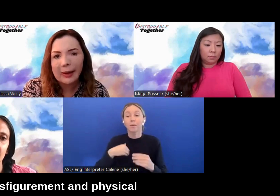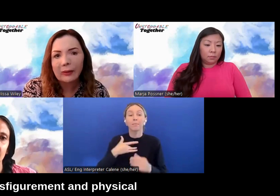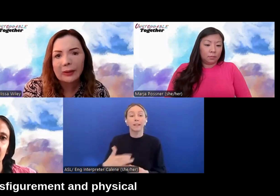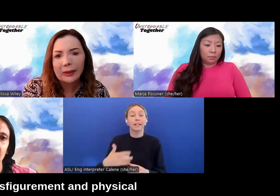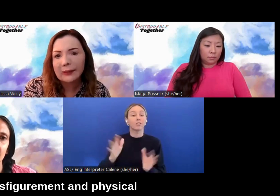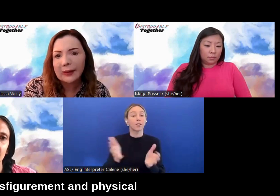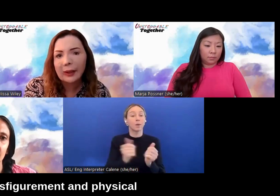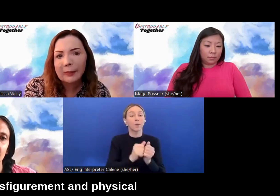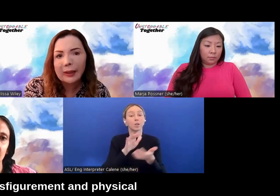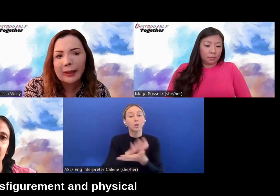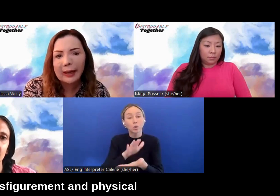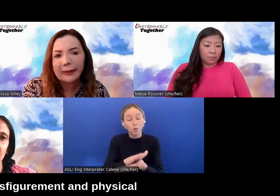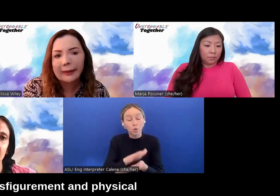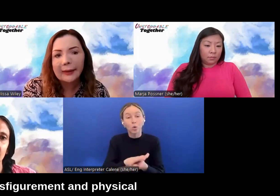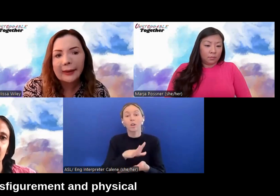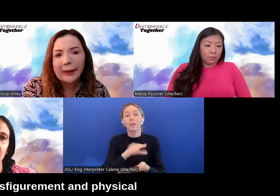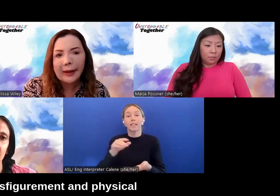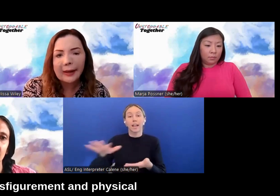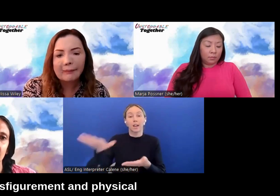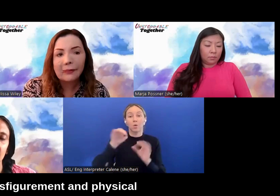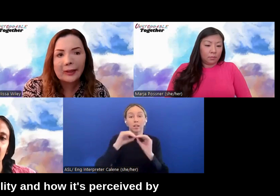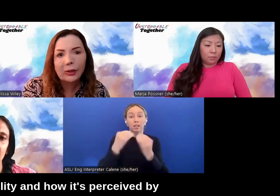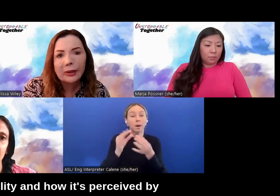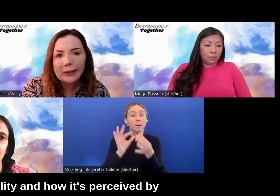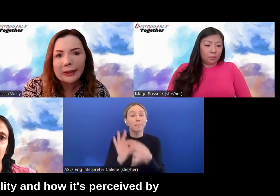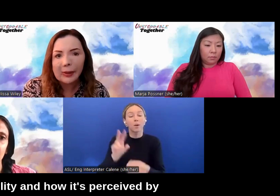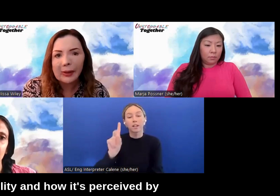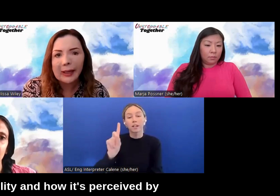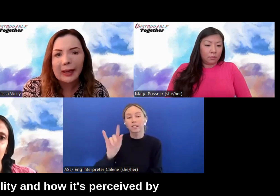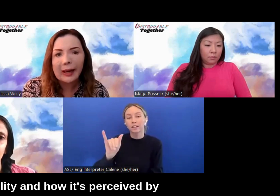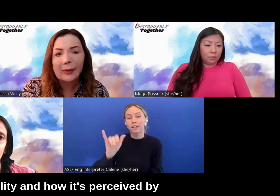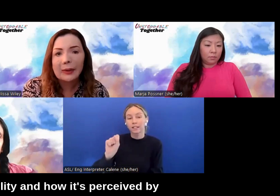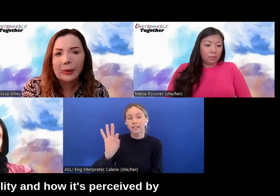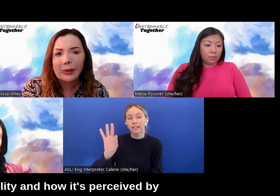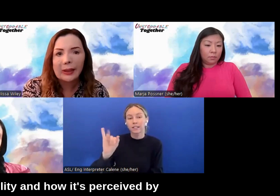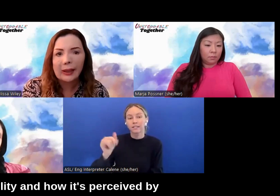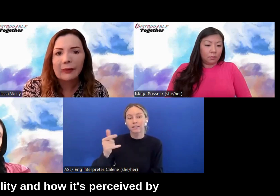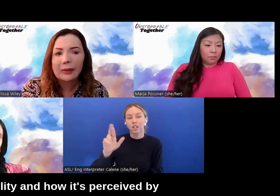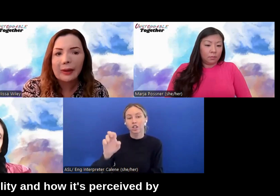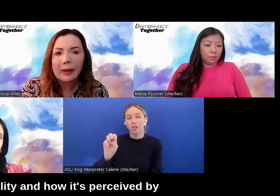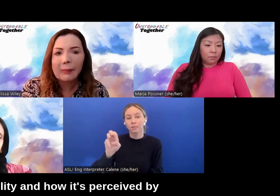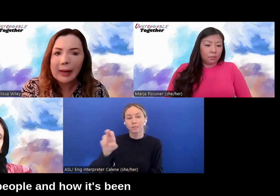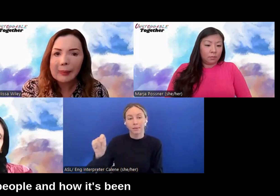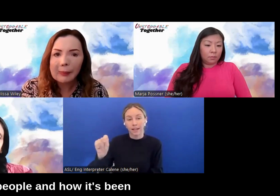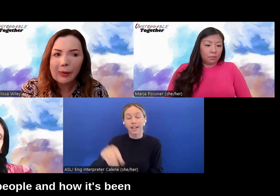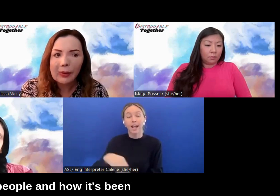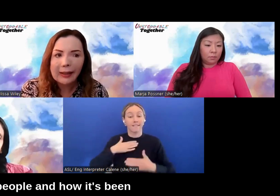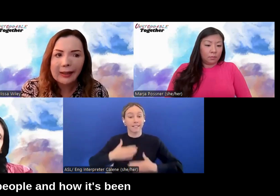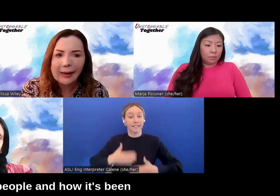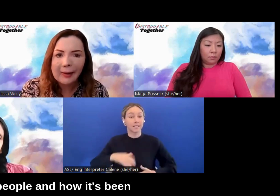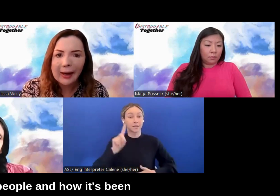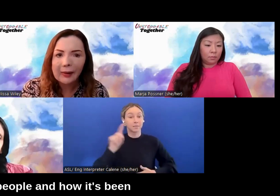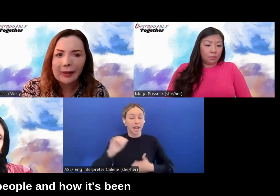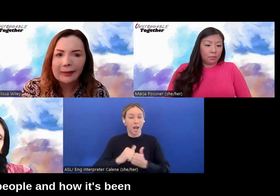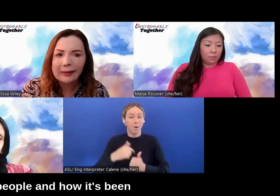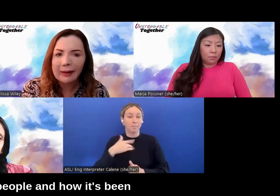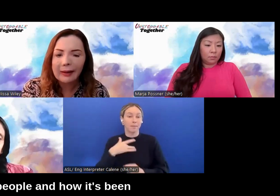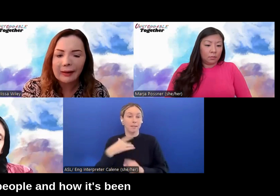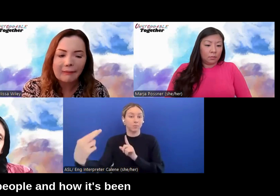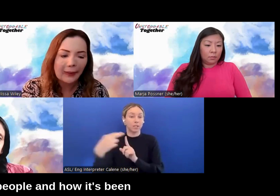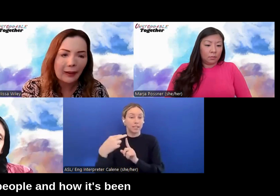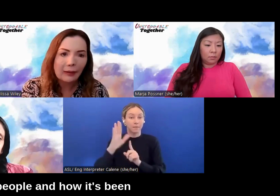organizations about disfigurement and physical disability and how it's perceived by people and how